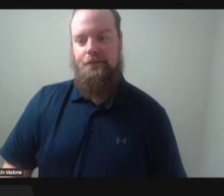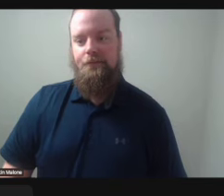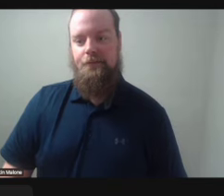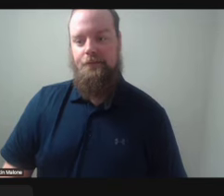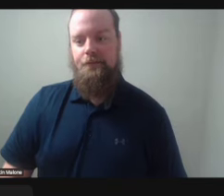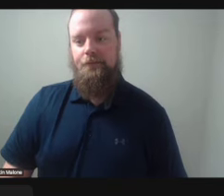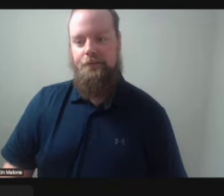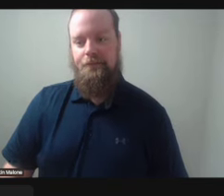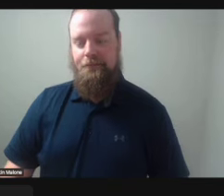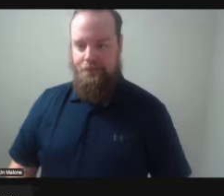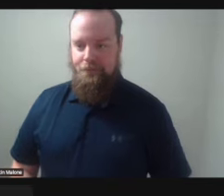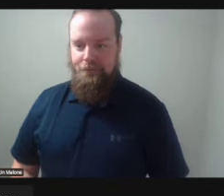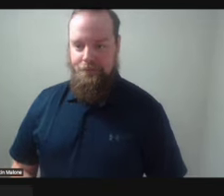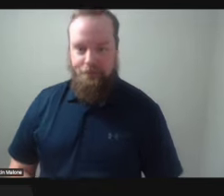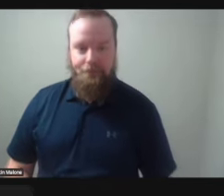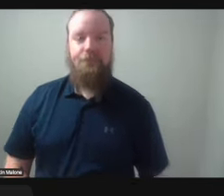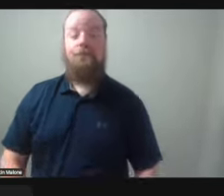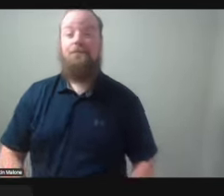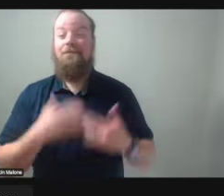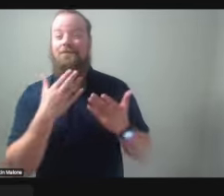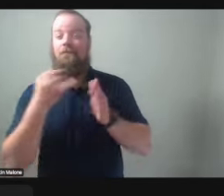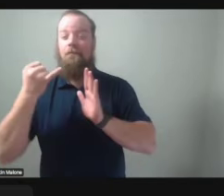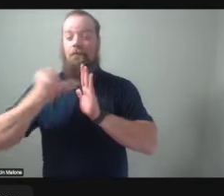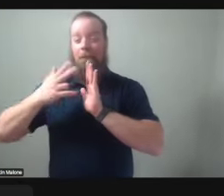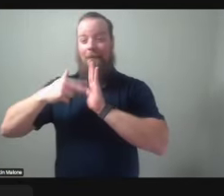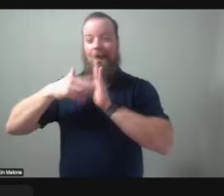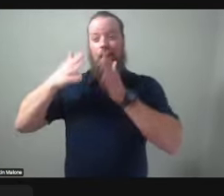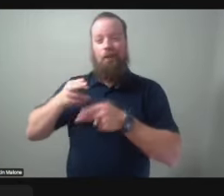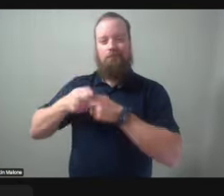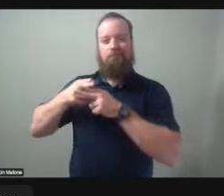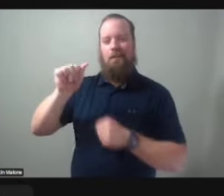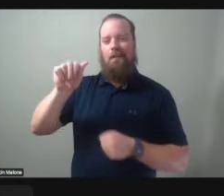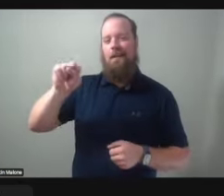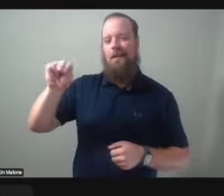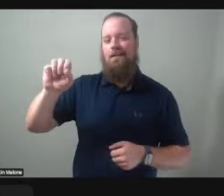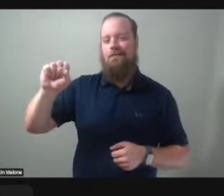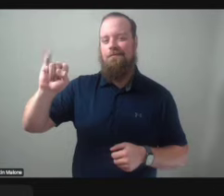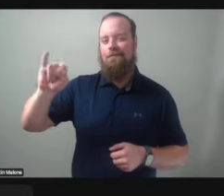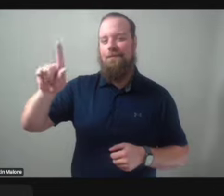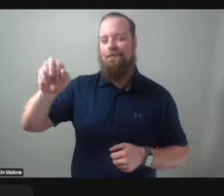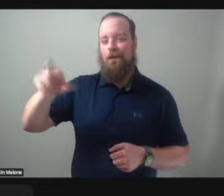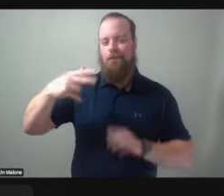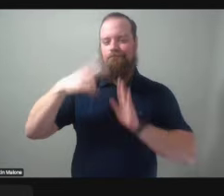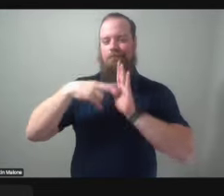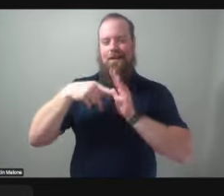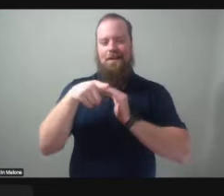afterwards.